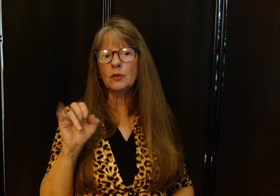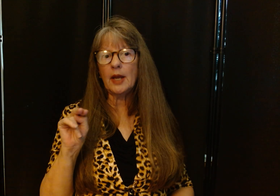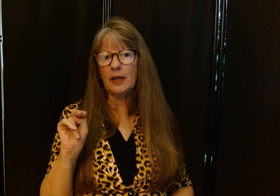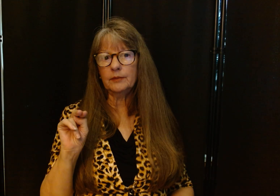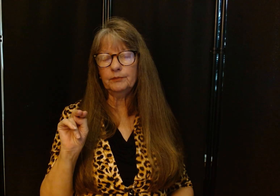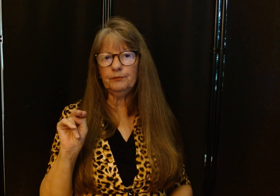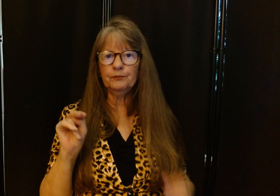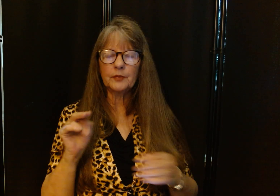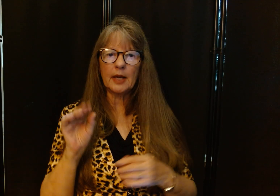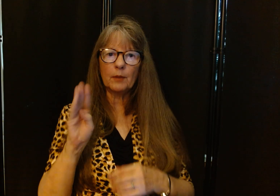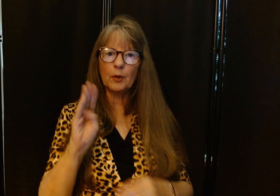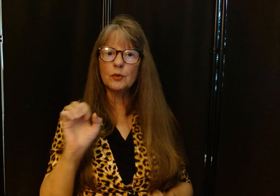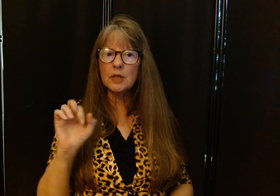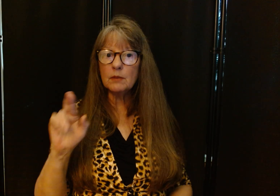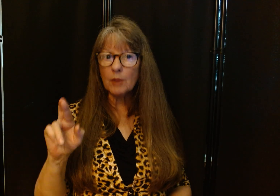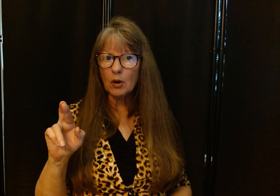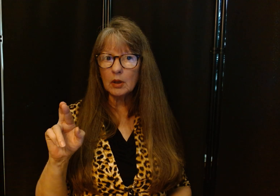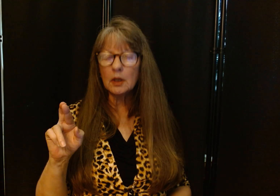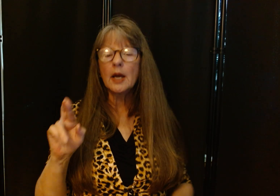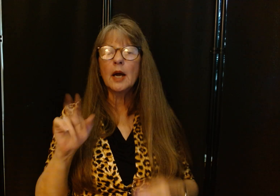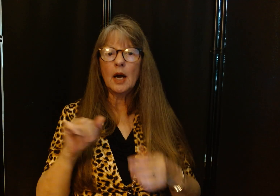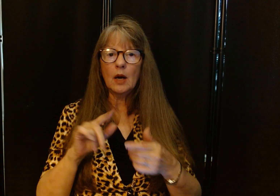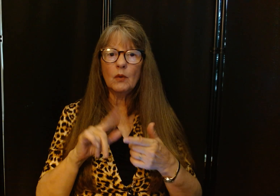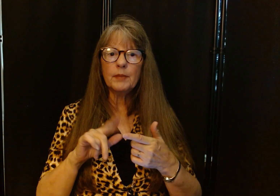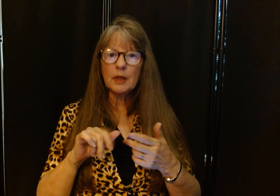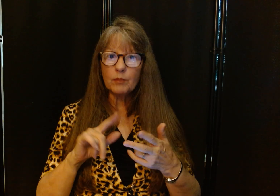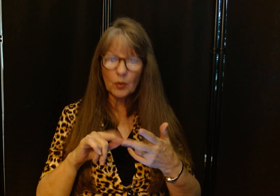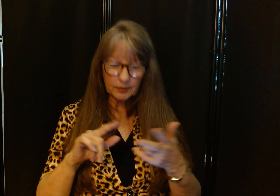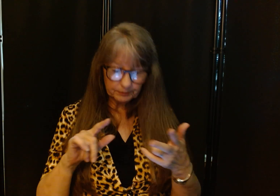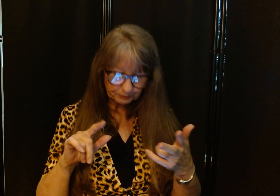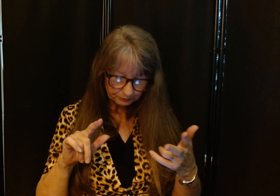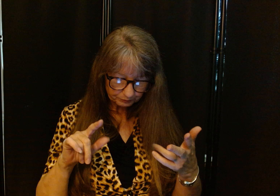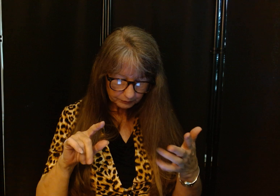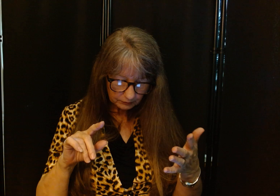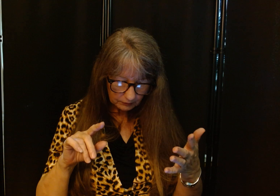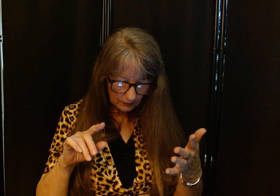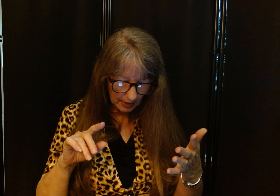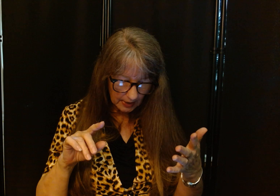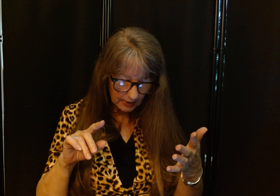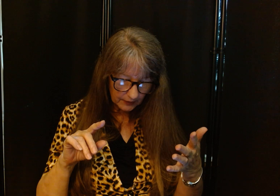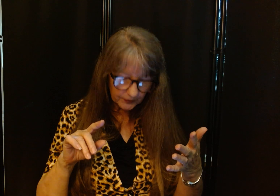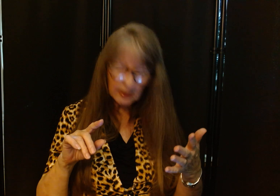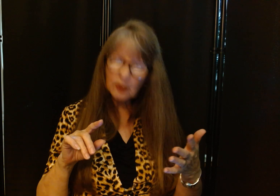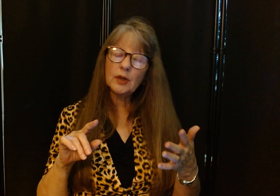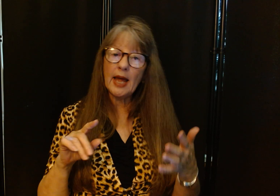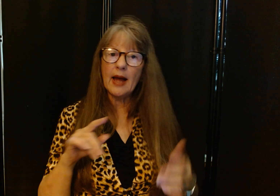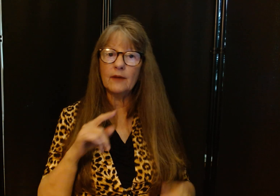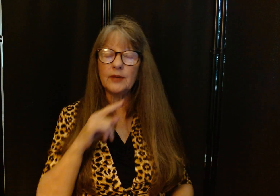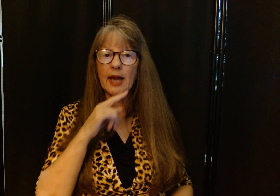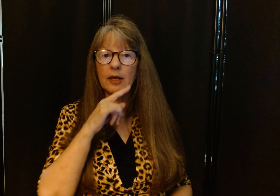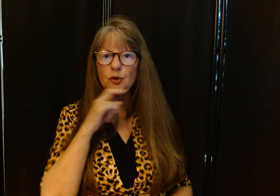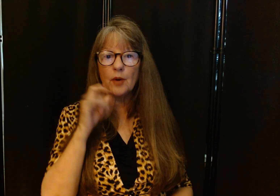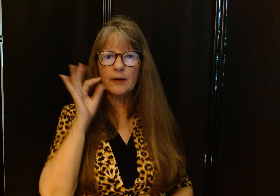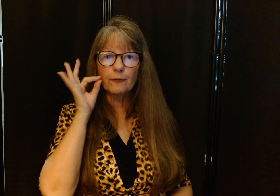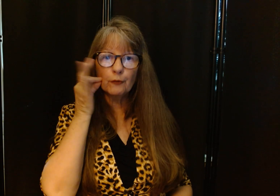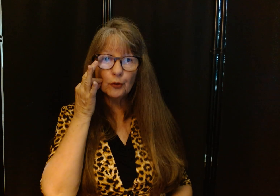can. Like a protein bar would be important. Then you could have like dried fruit,